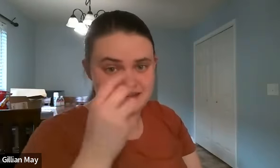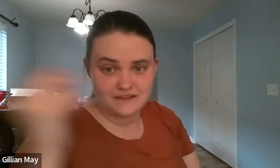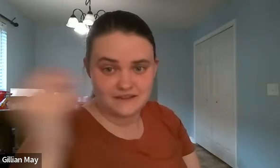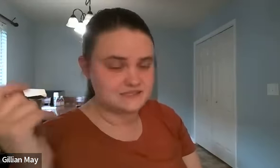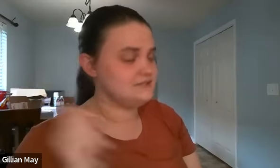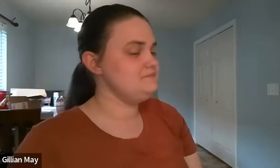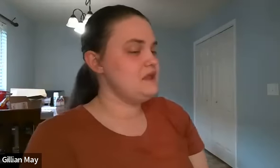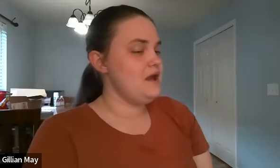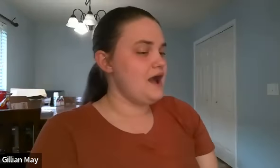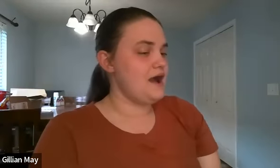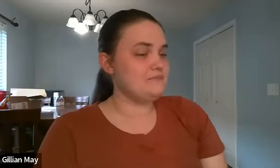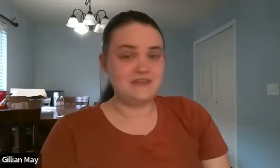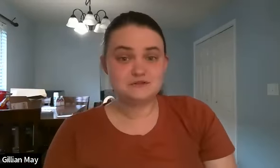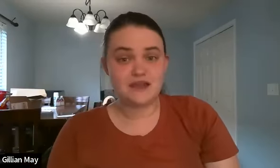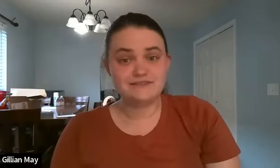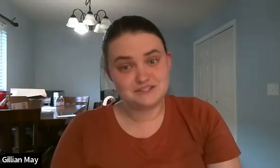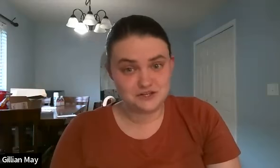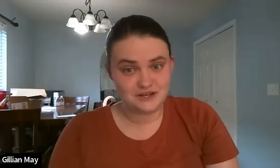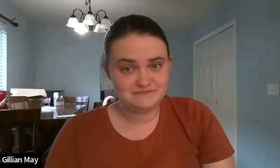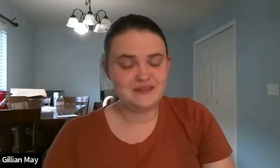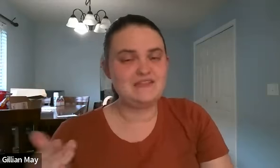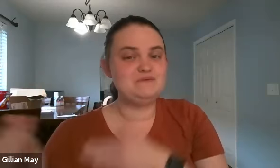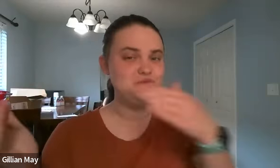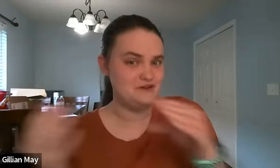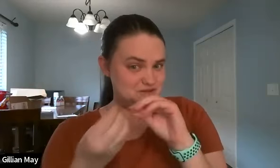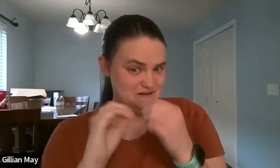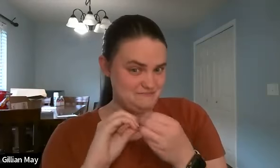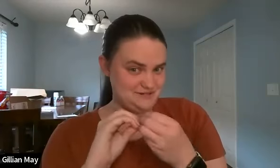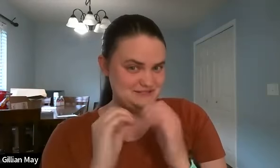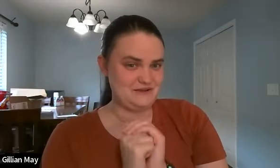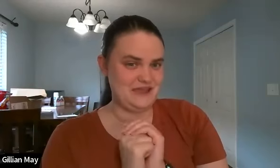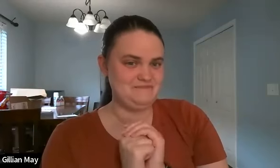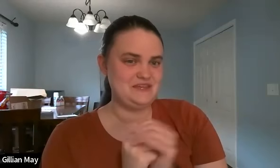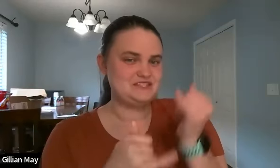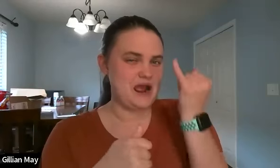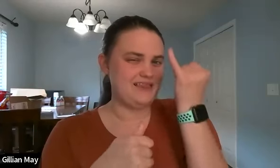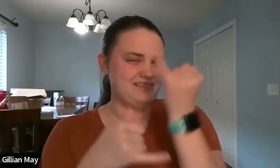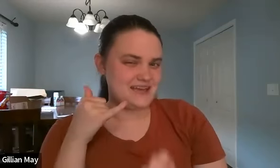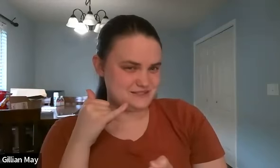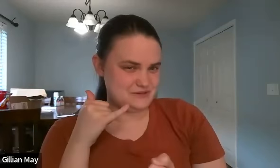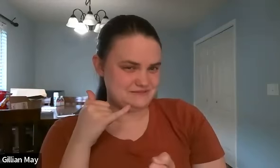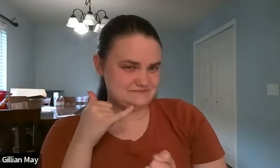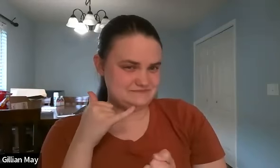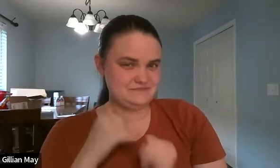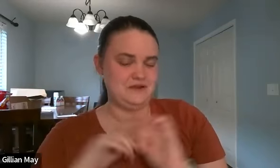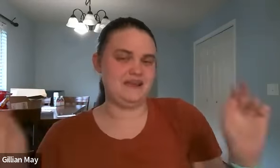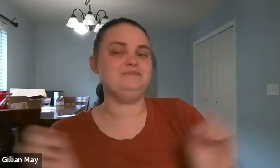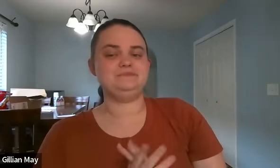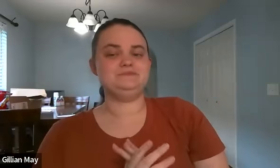it like crazy. But that's okay. That's good. And then we'll move on to our numbers. Okay. So our last one. All right,